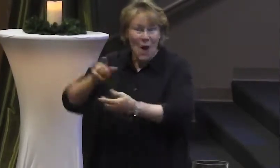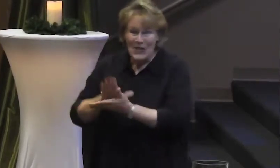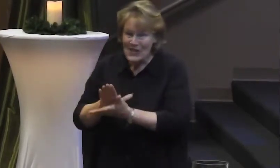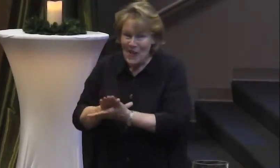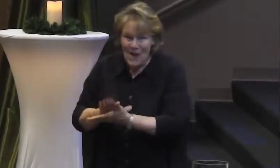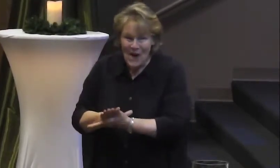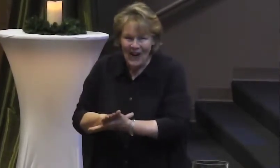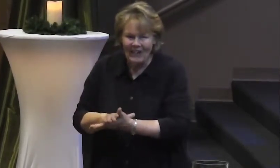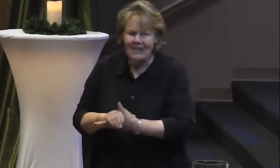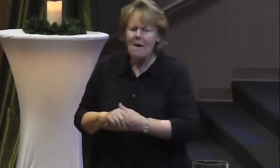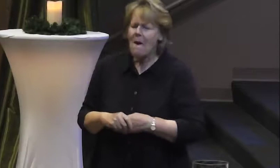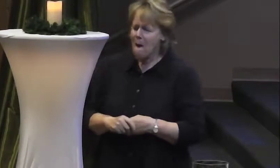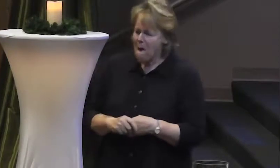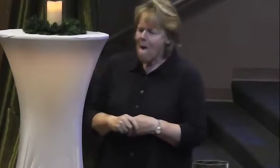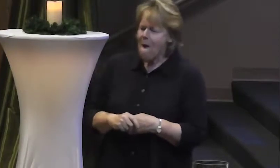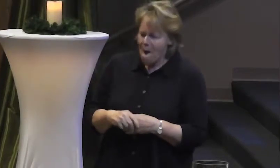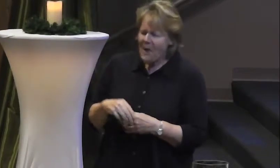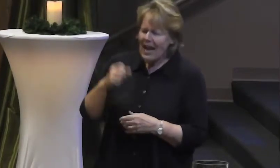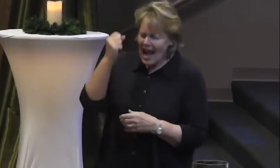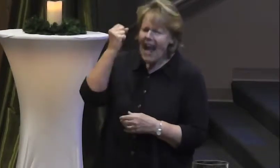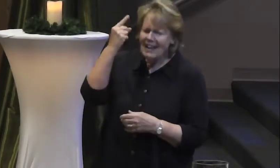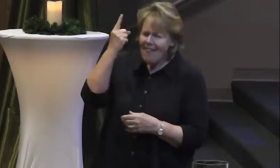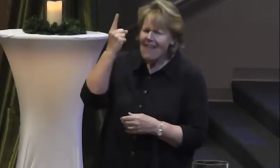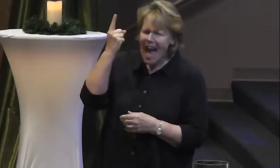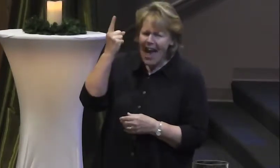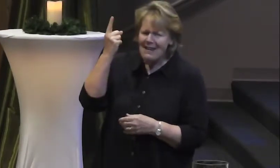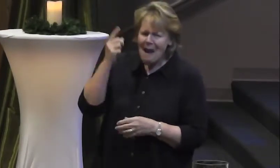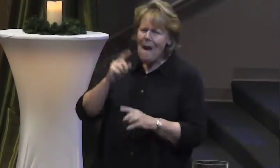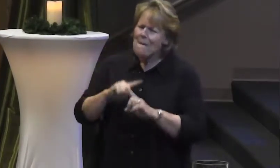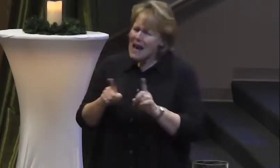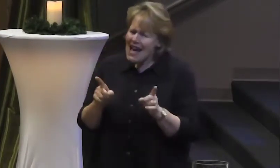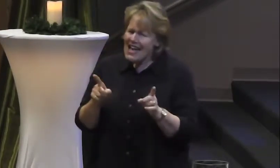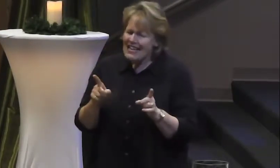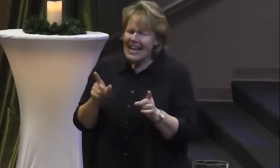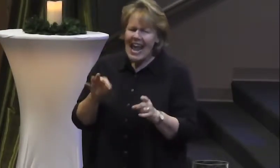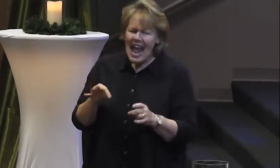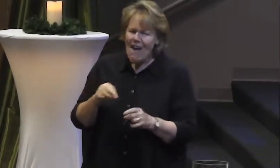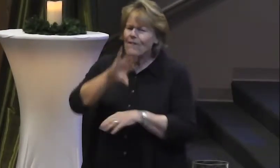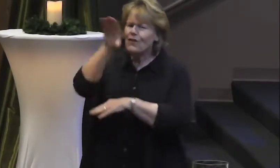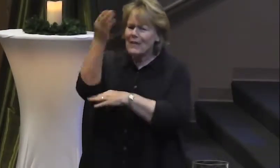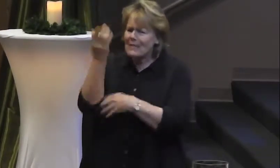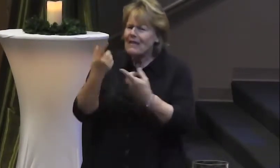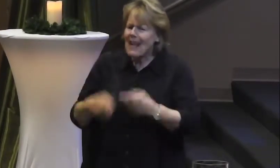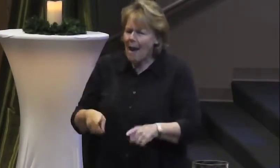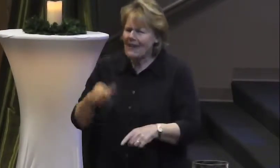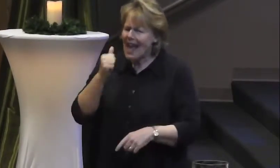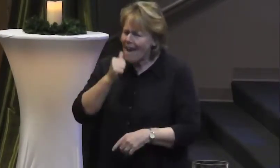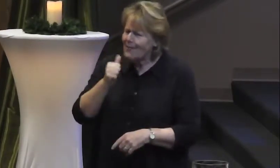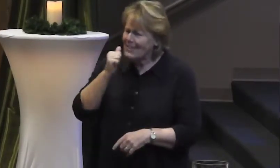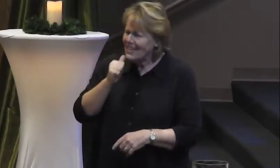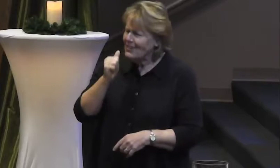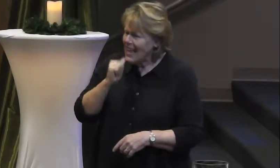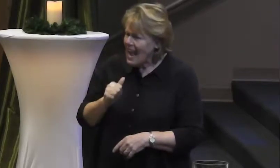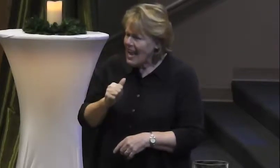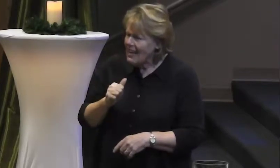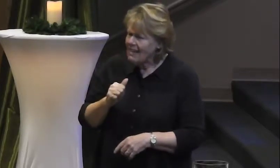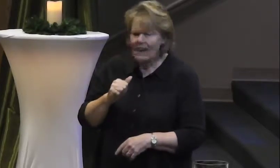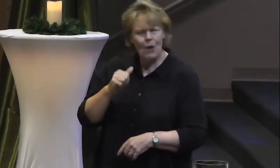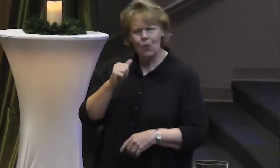Okay, well, I get that, Drew, but here's the deal. I think if you had Christmas every single day, it wouldn't be as special. You might